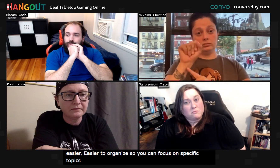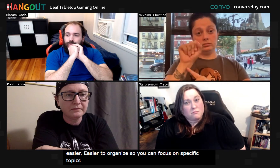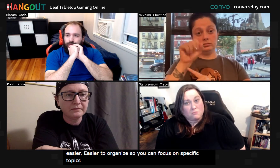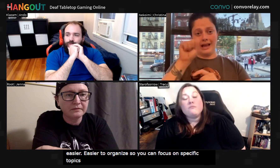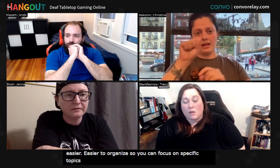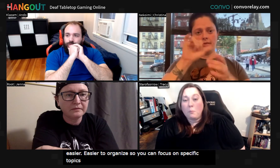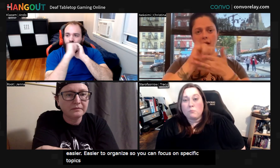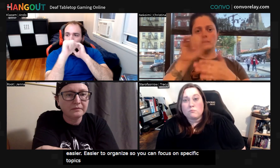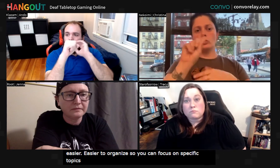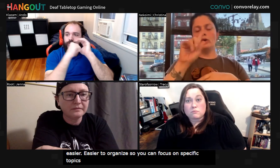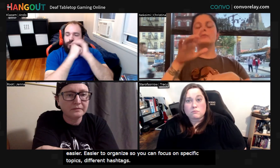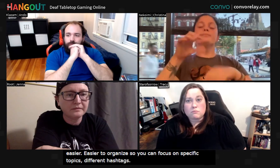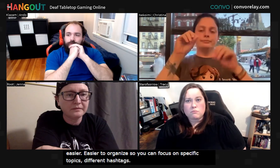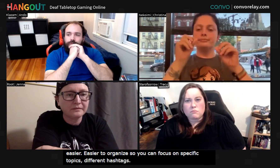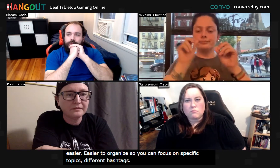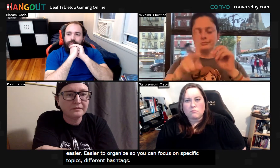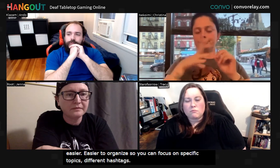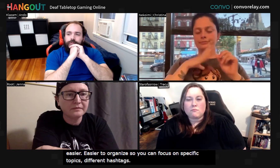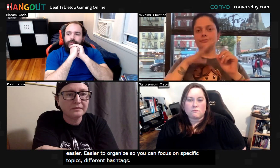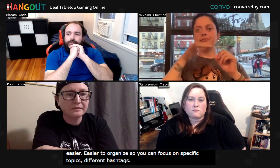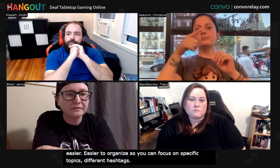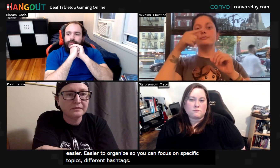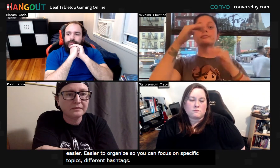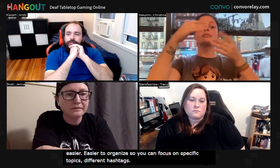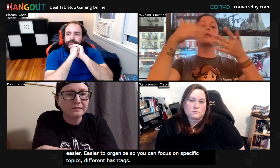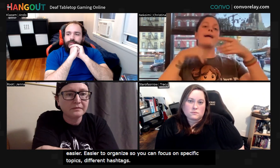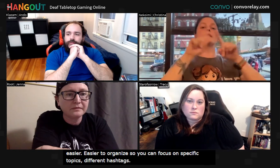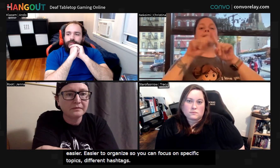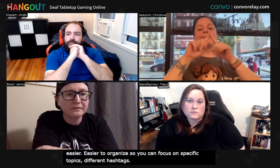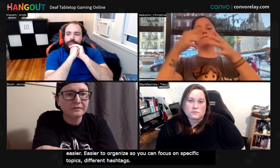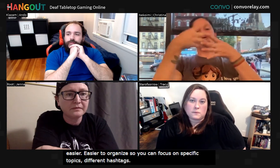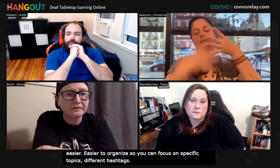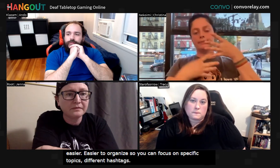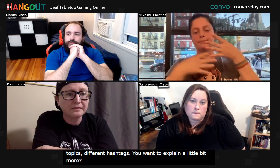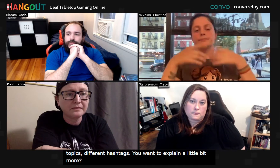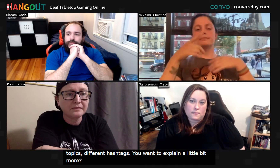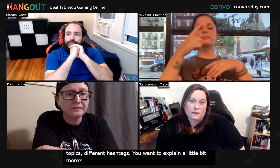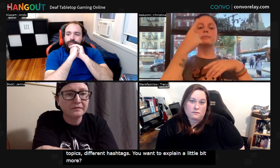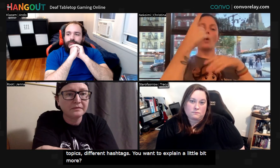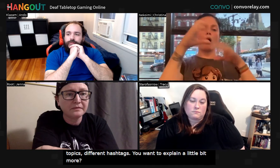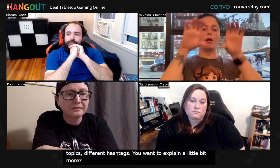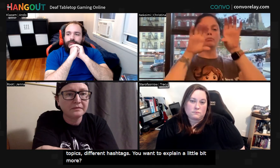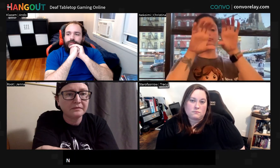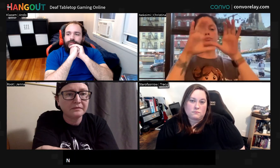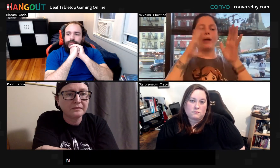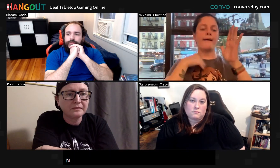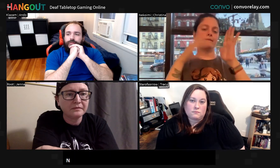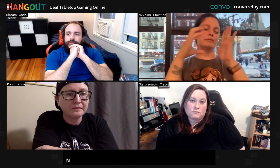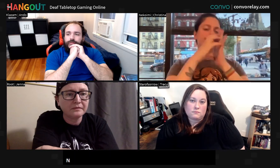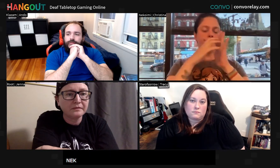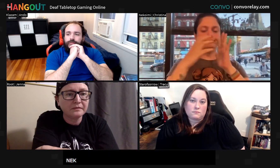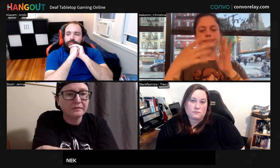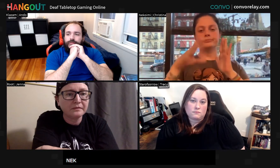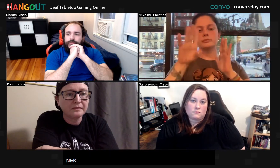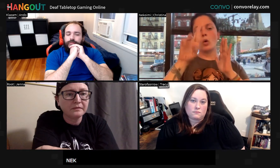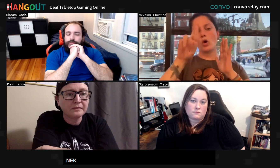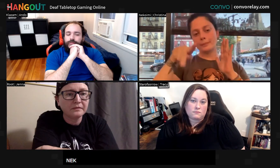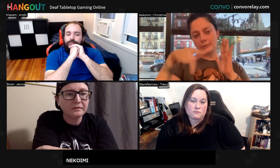little bit more? Yeah, Nico here. I'll explain the channels. We actually have different lists. Maybe one section